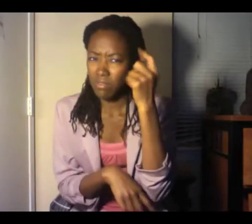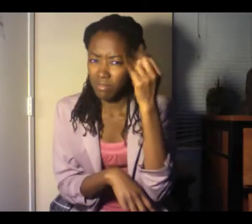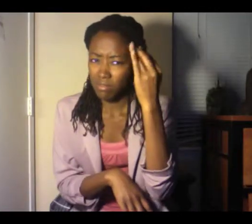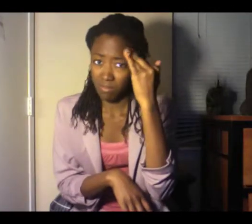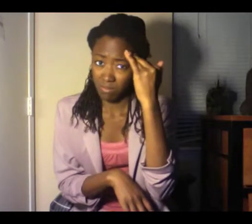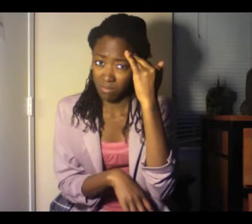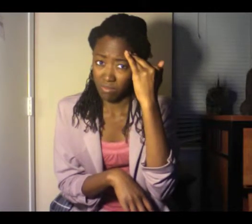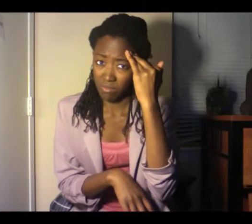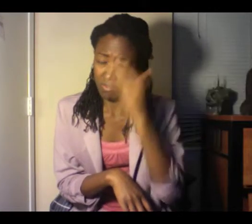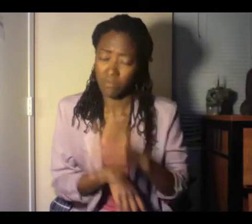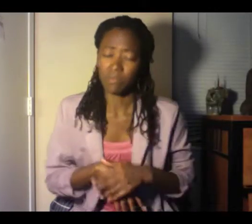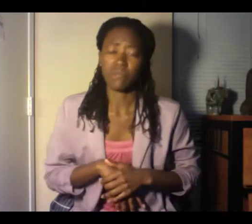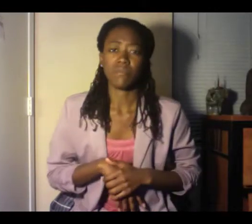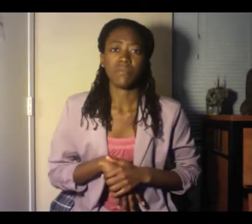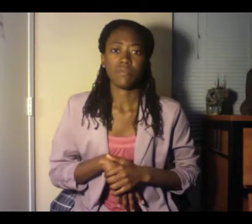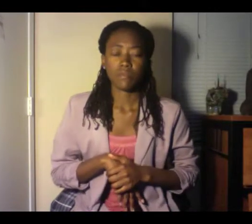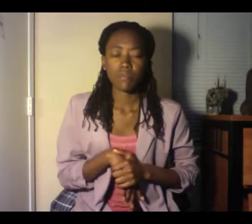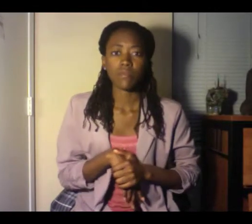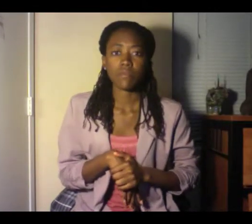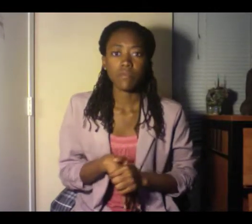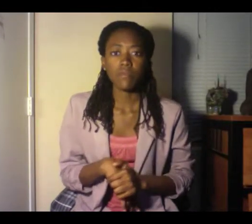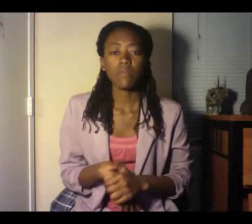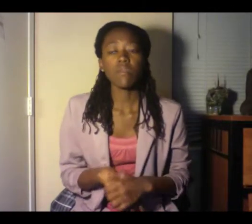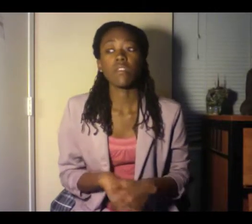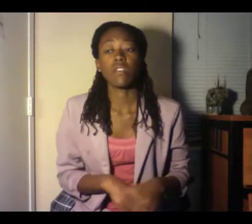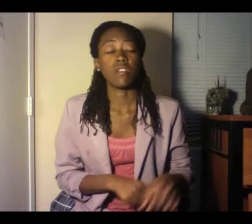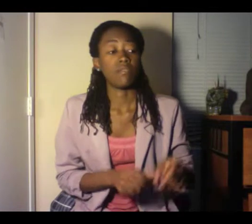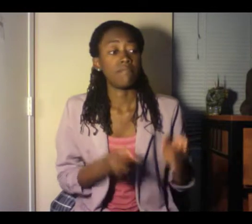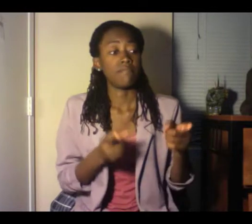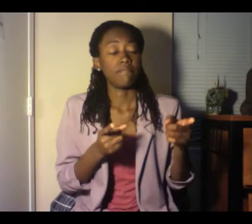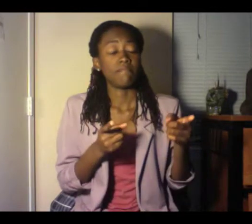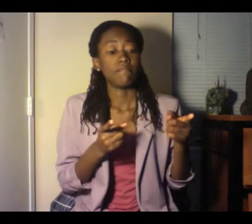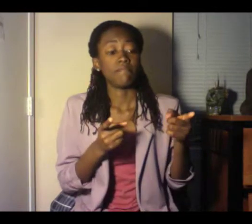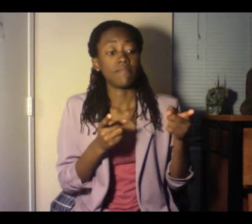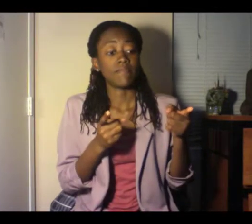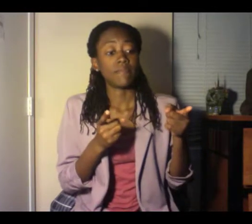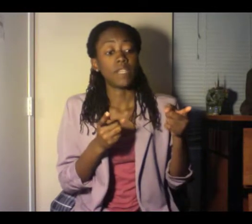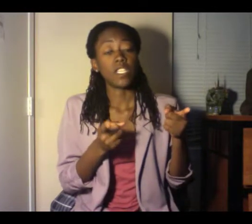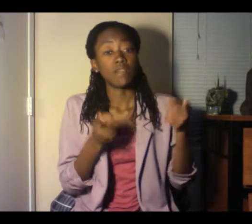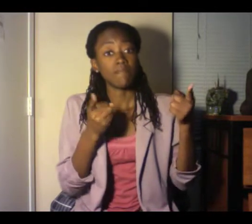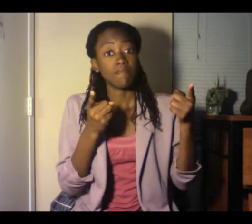behaviors or when social exchanges involving the deaf student are successful without the interpreter.